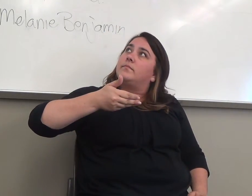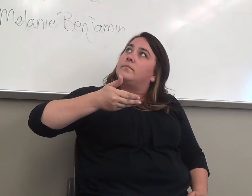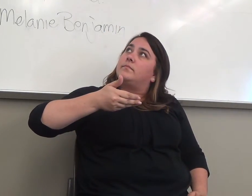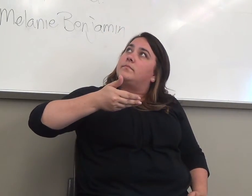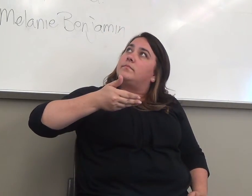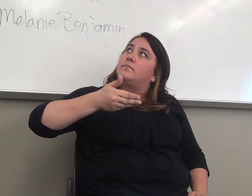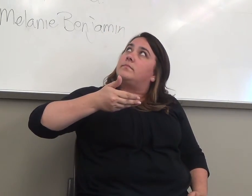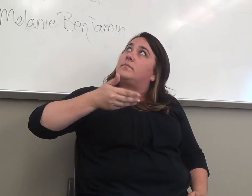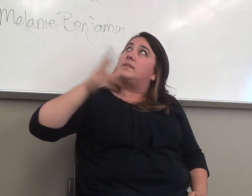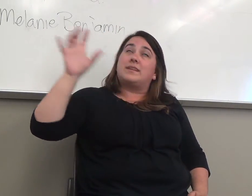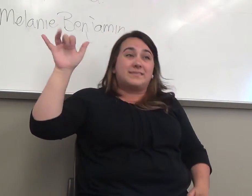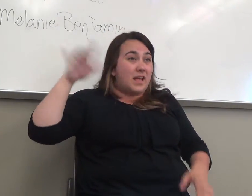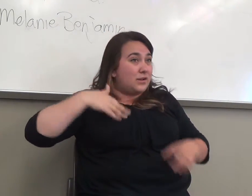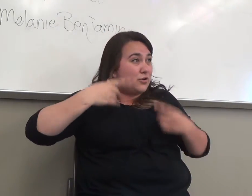Is this an argument?